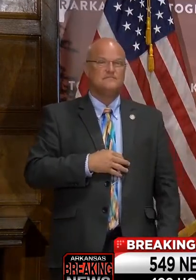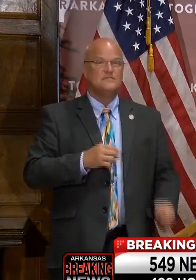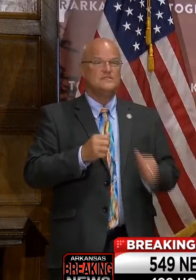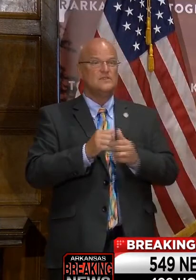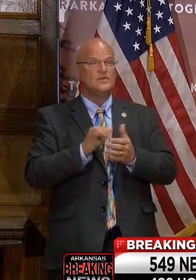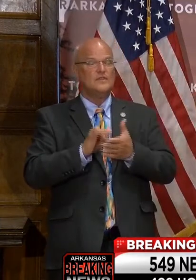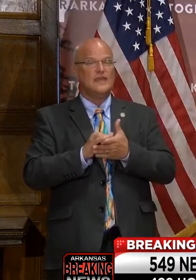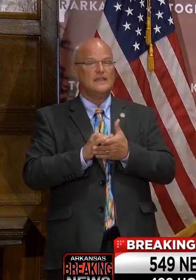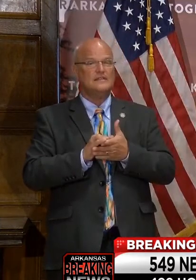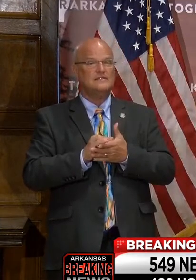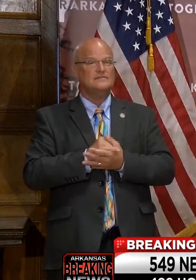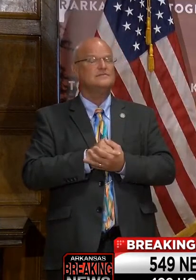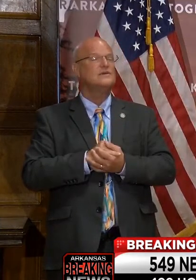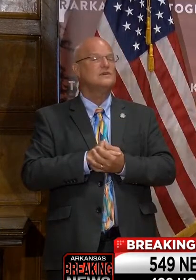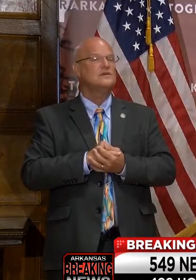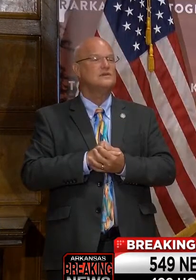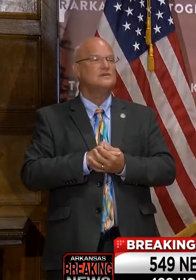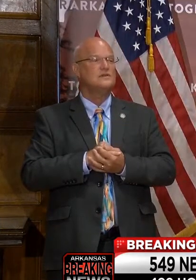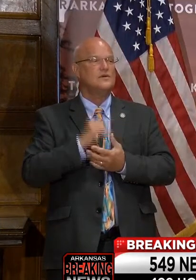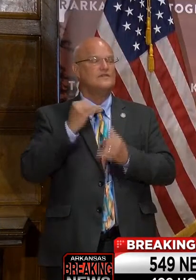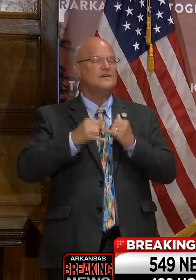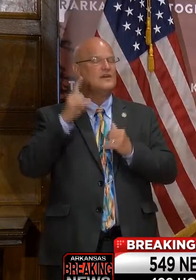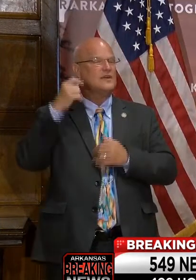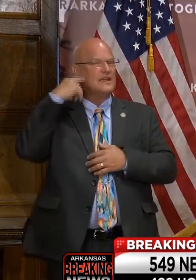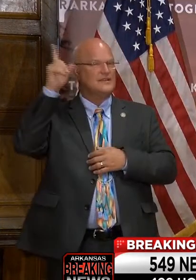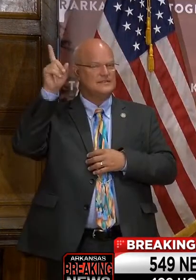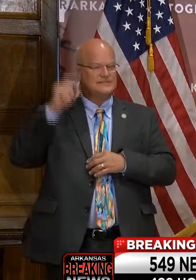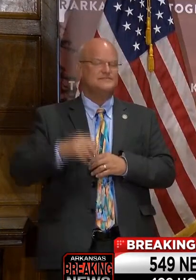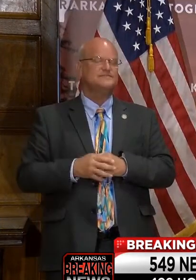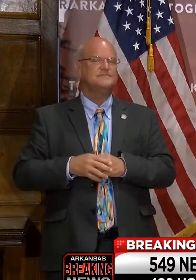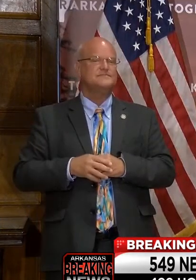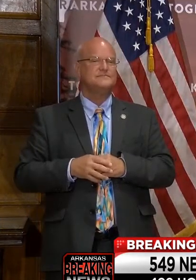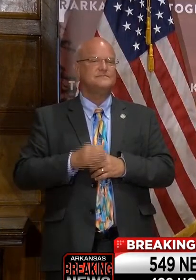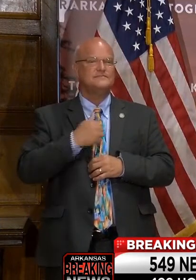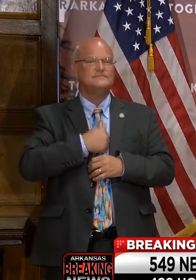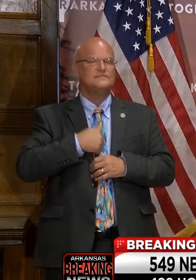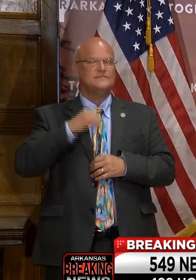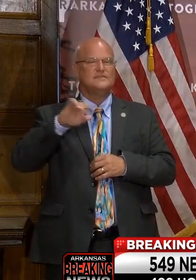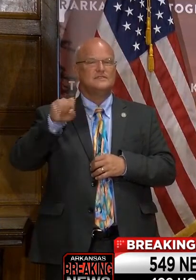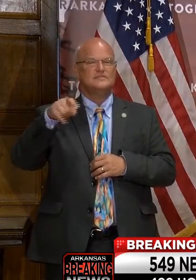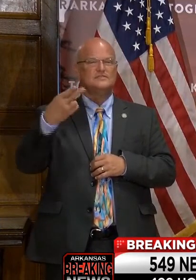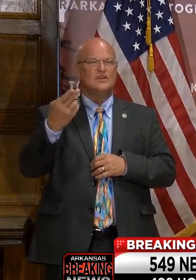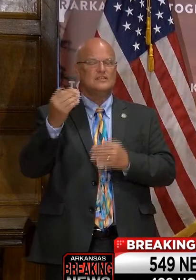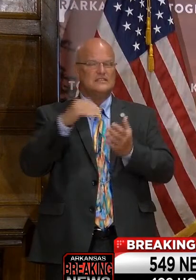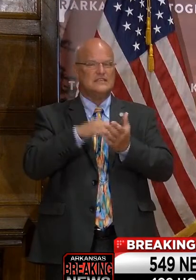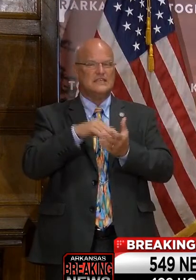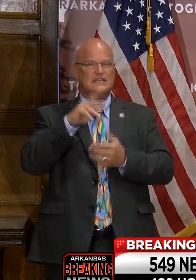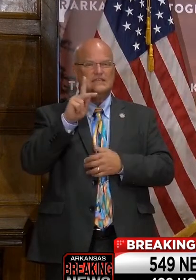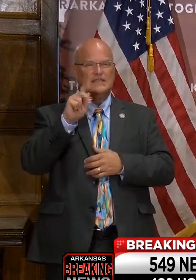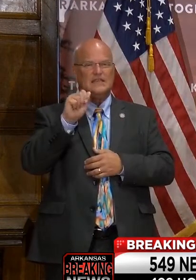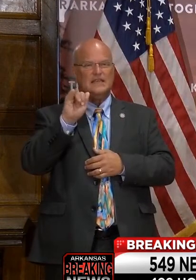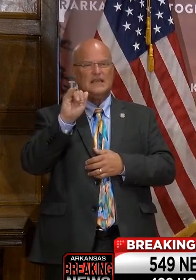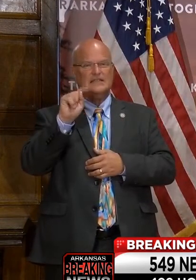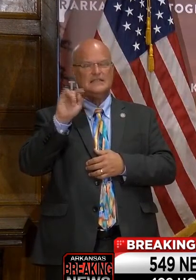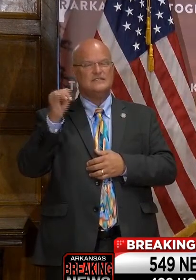With that, thank you. Final question, I hear it. I'm sorry, this is Josh again at KIT in